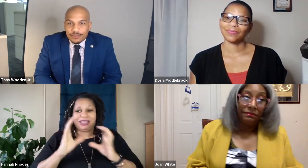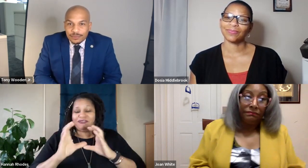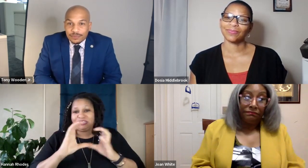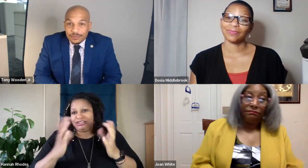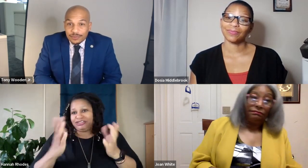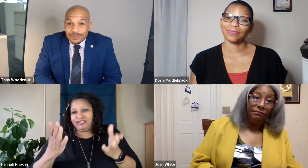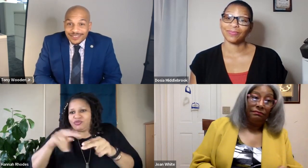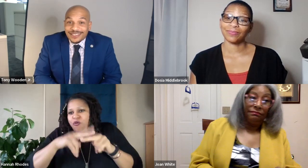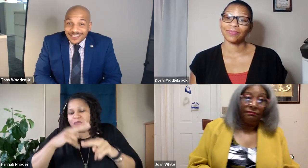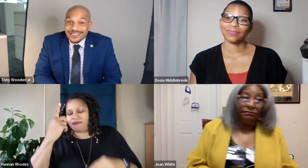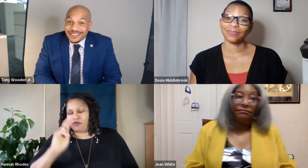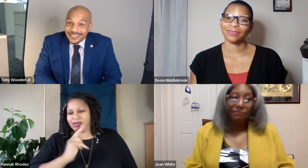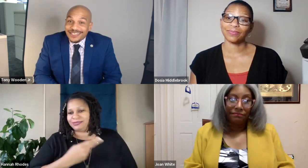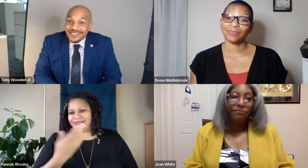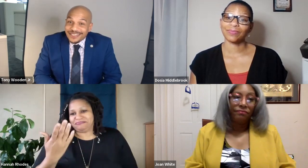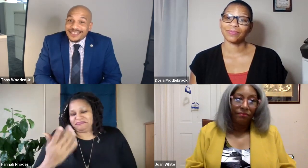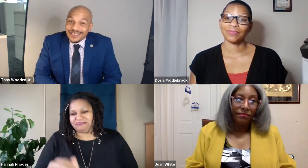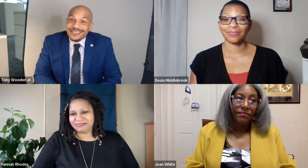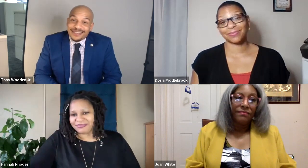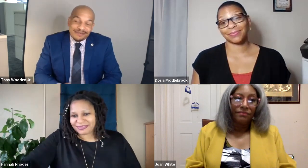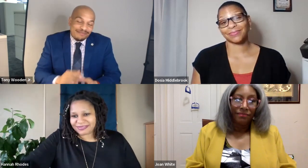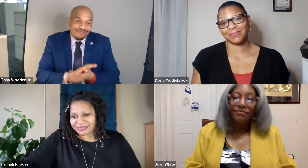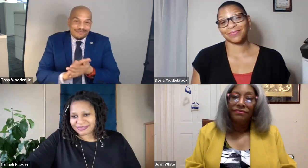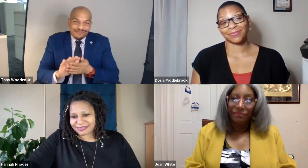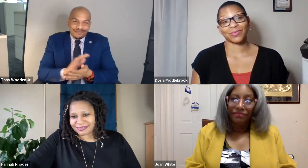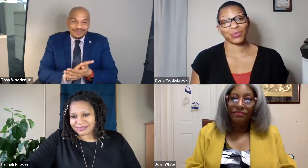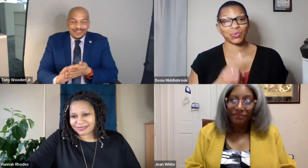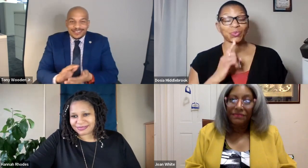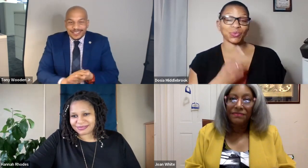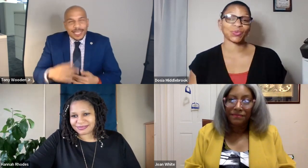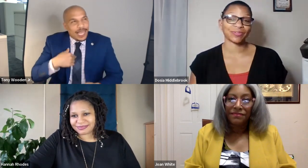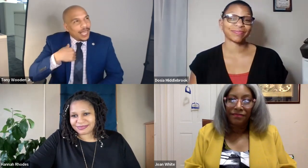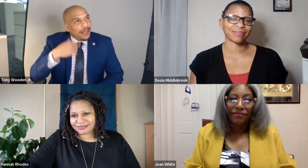Black ASL is my language. It's normal for me. It's normal for us. It's our family.